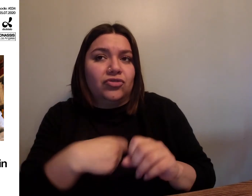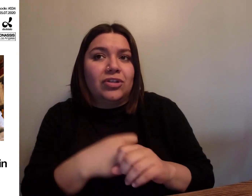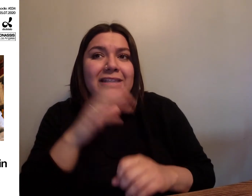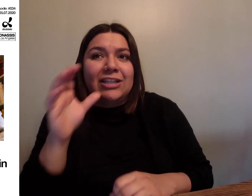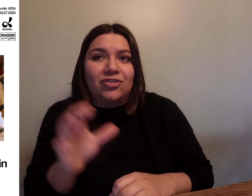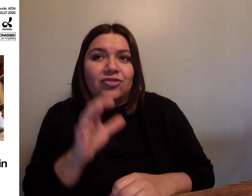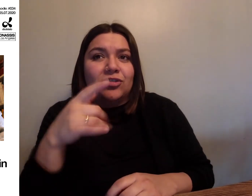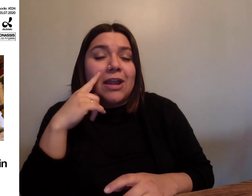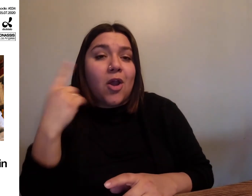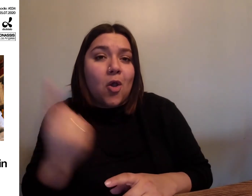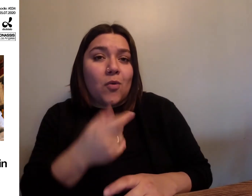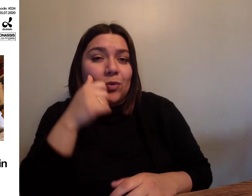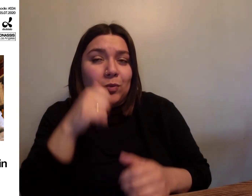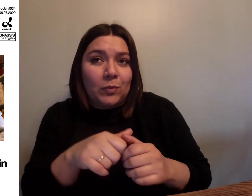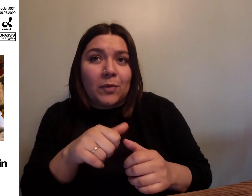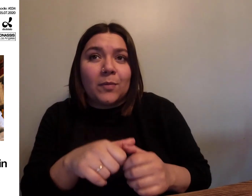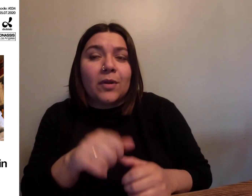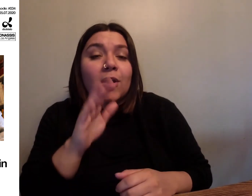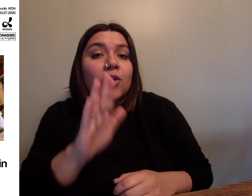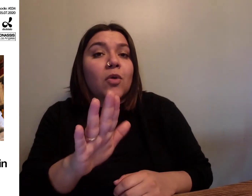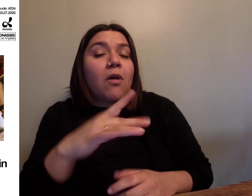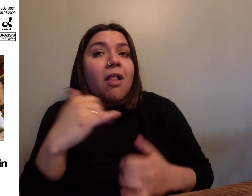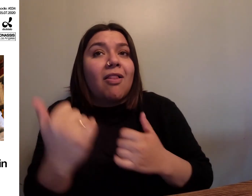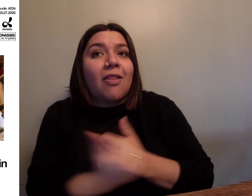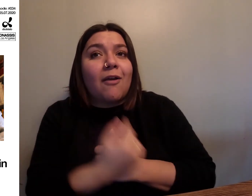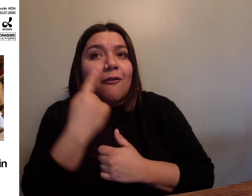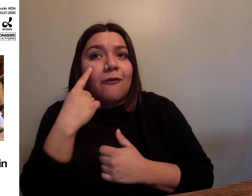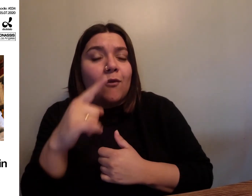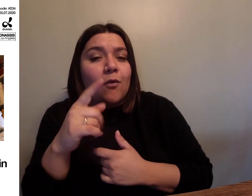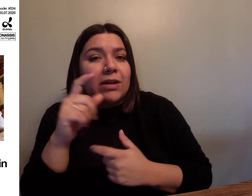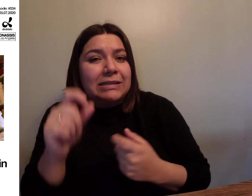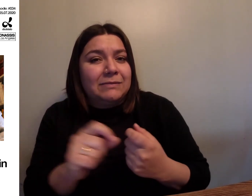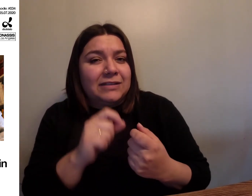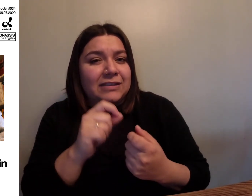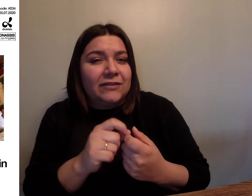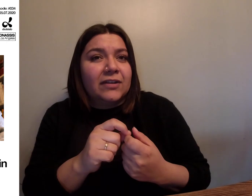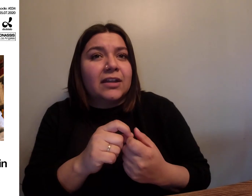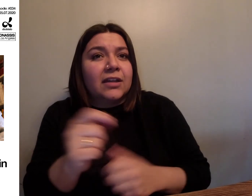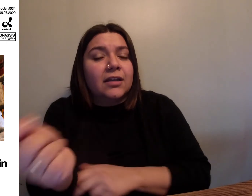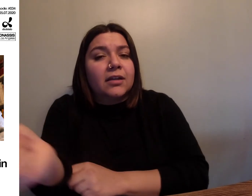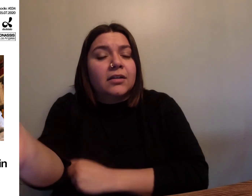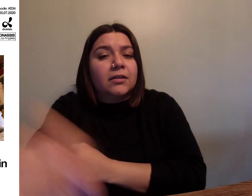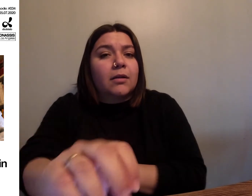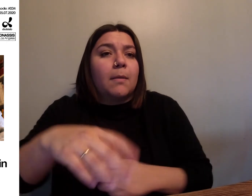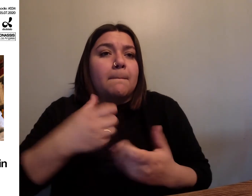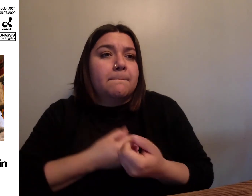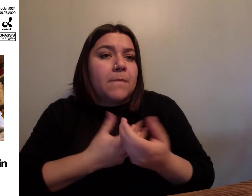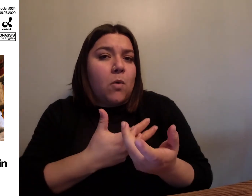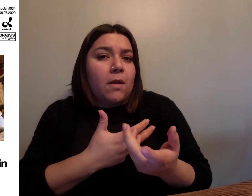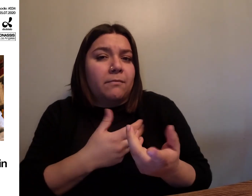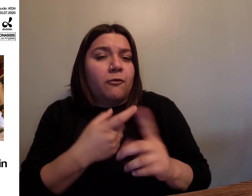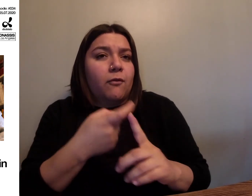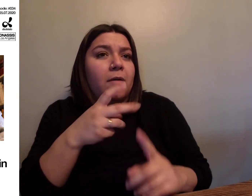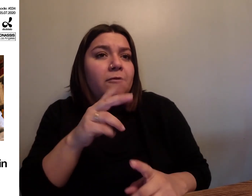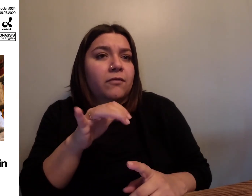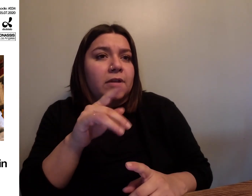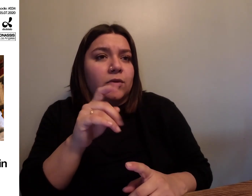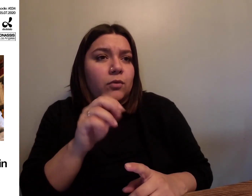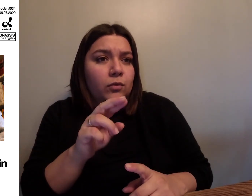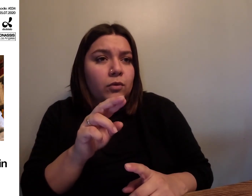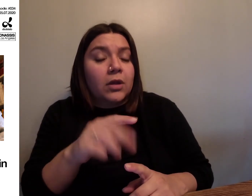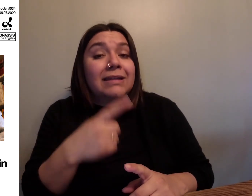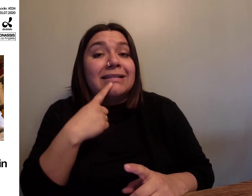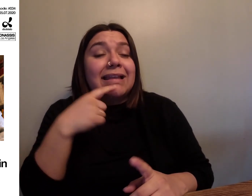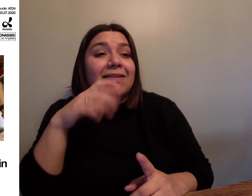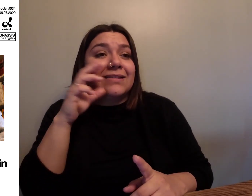I always remember your love of a certain Victor Hugo poem where he said, "The century